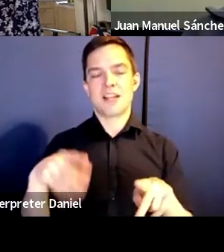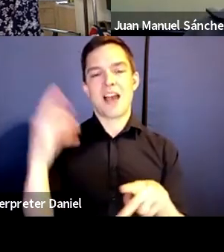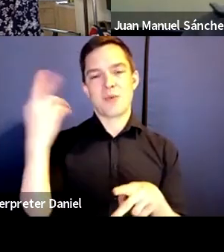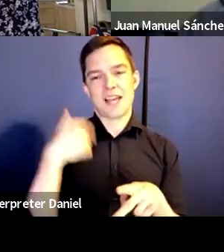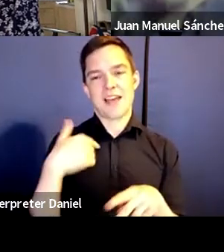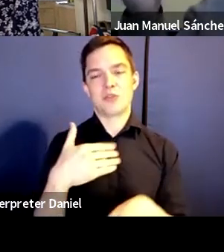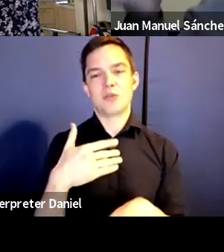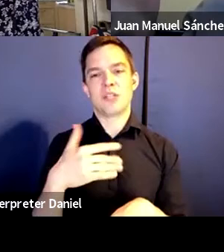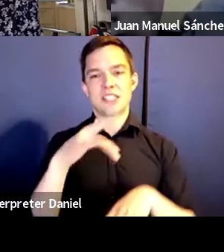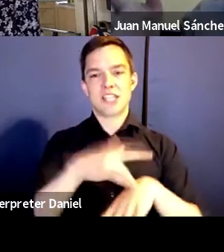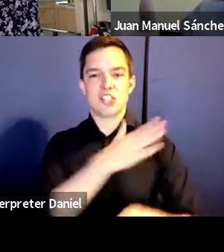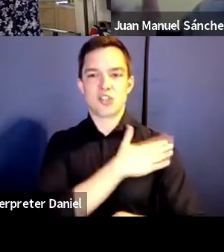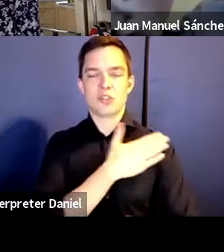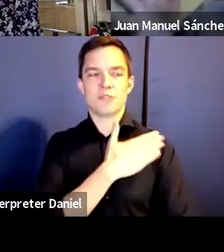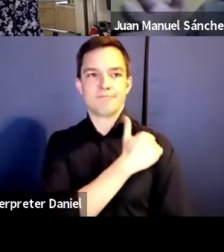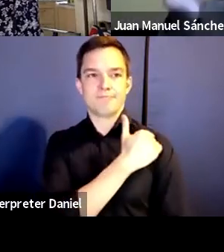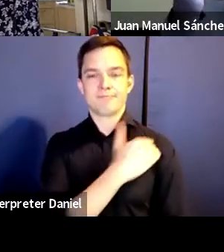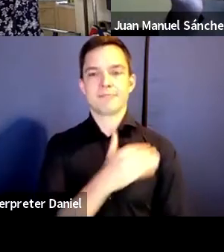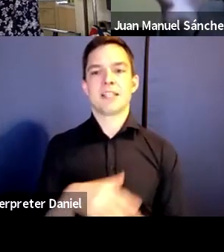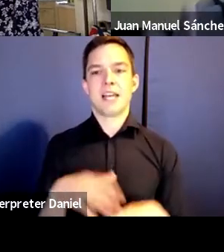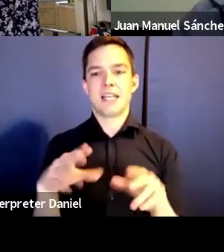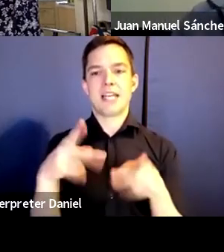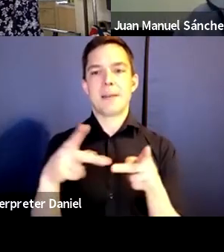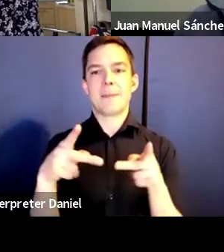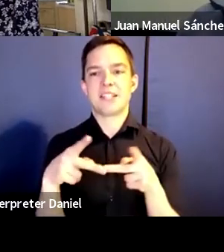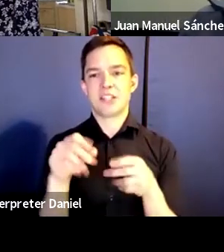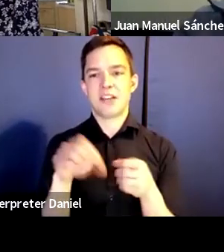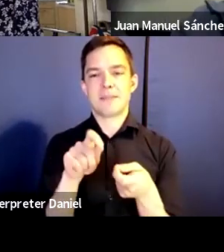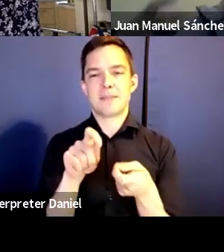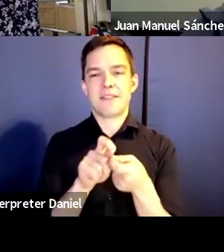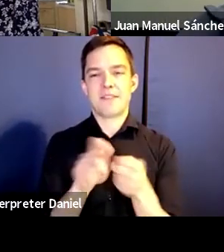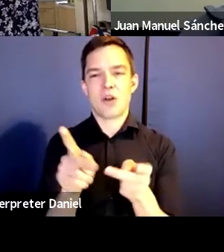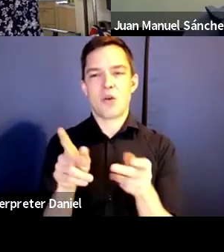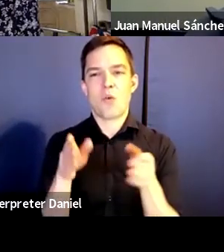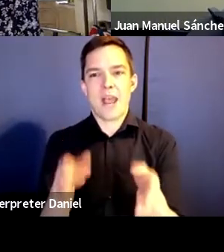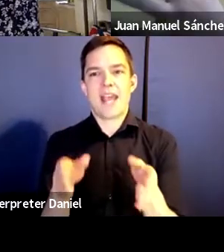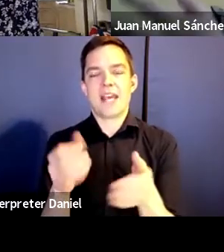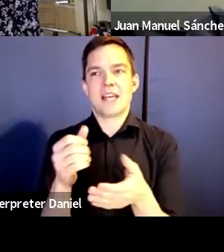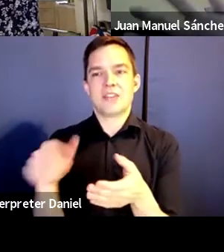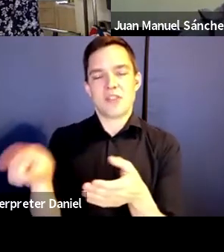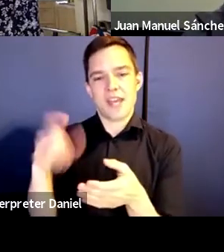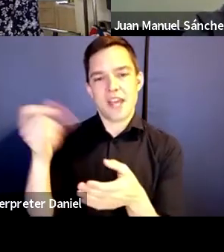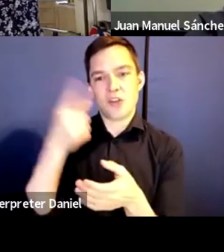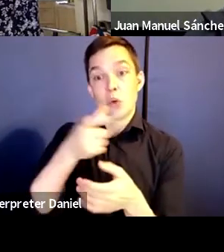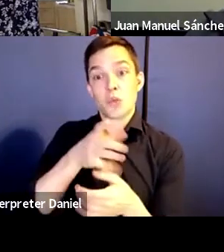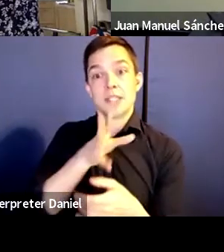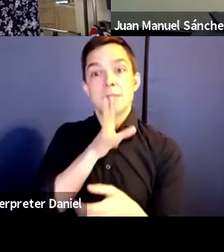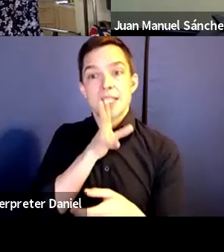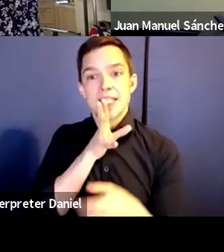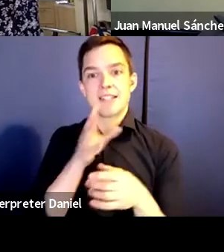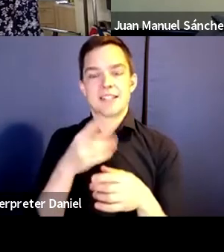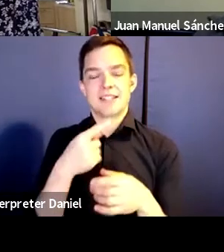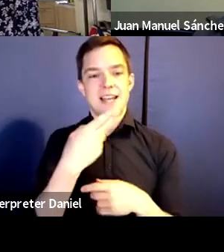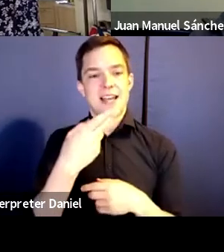shoulders and be positioned in a specific way so they can really understand who's saying hello to